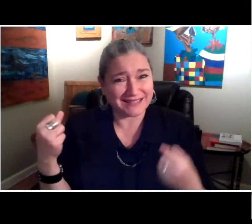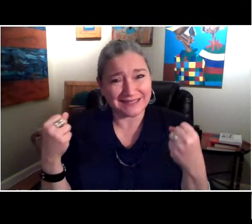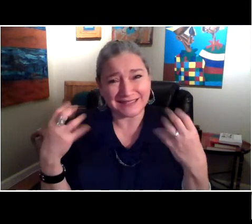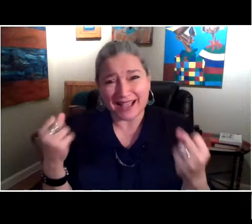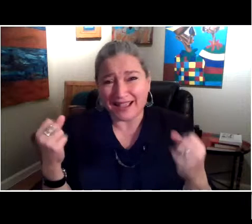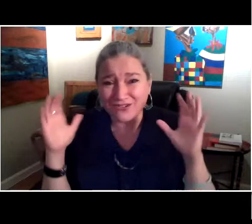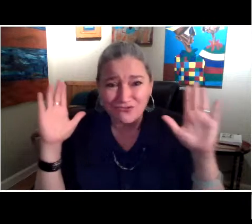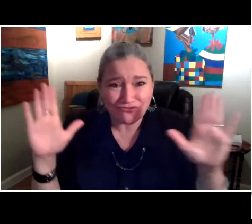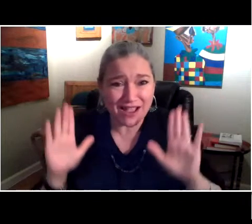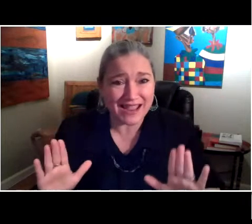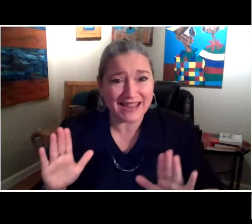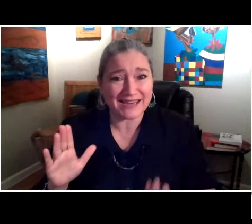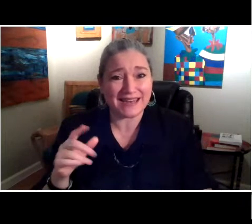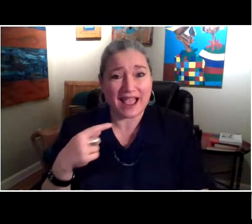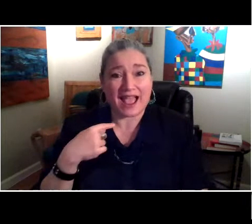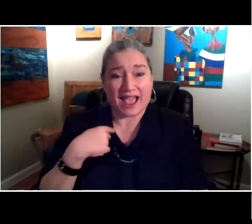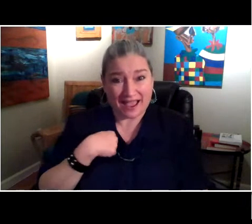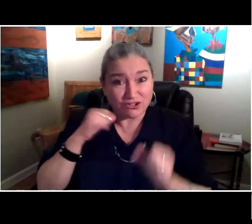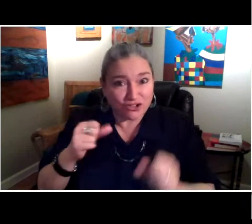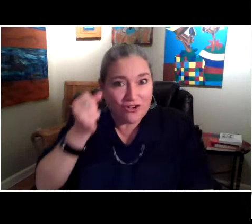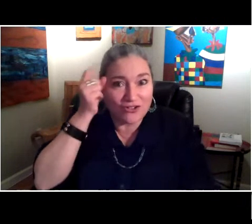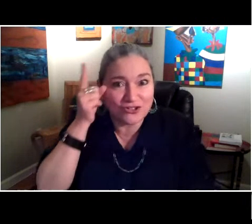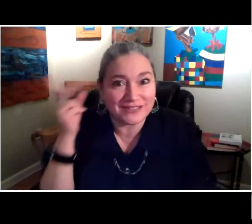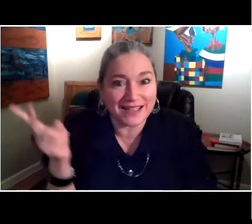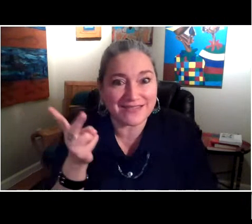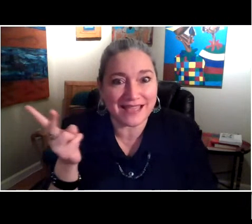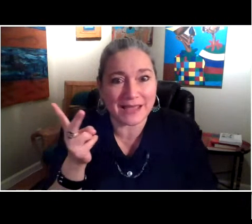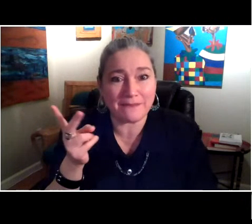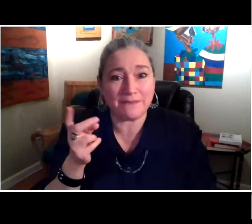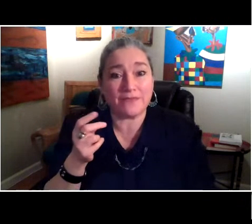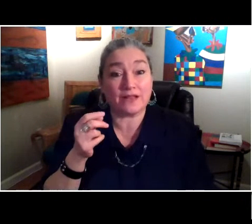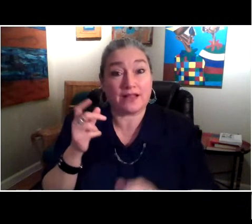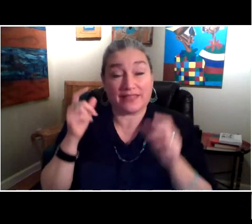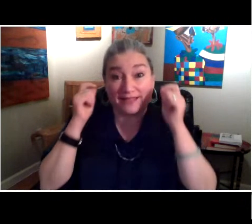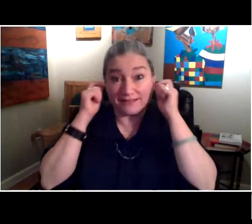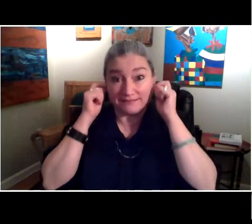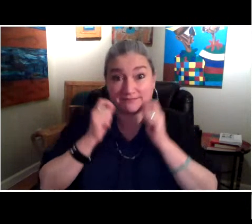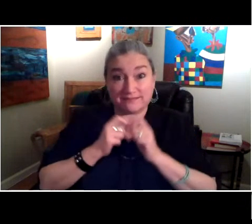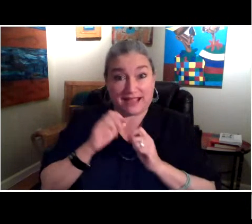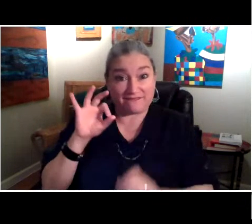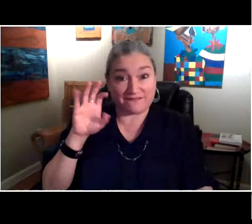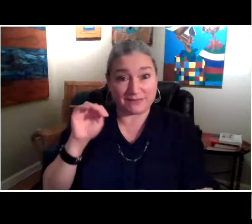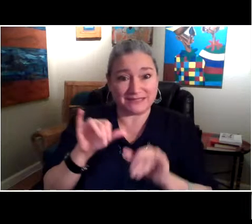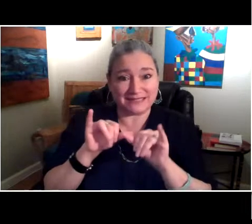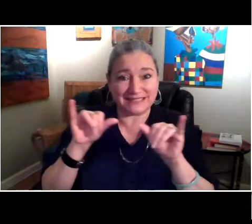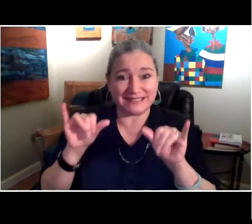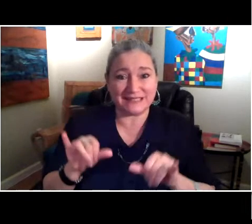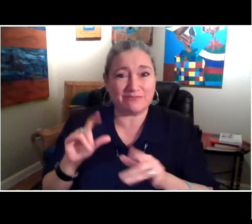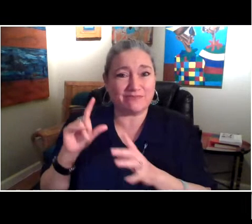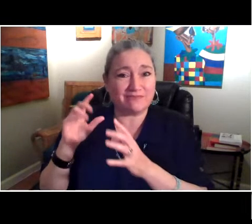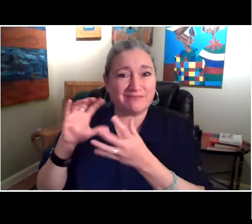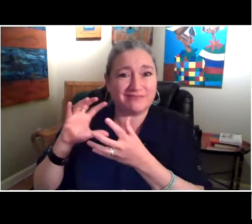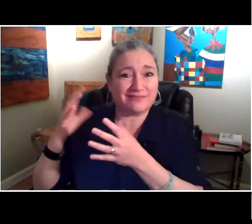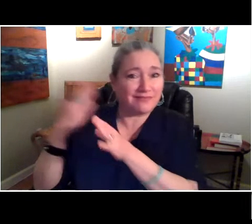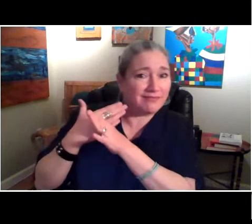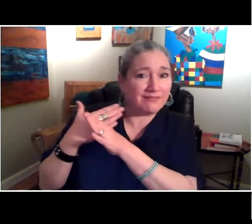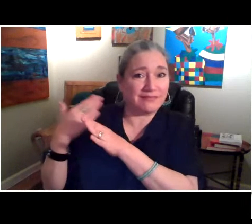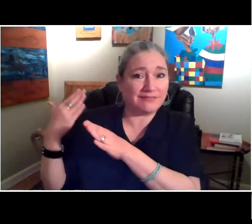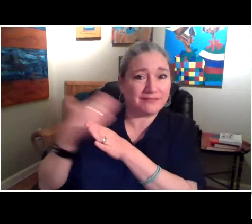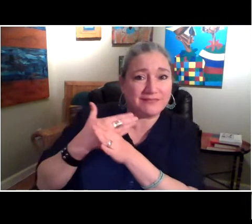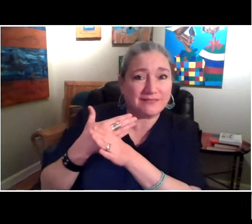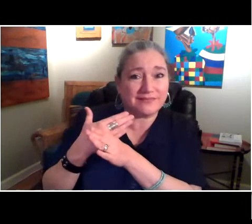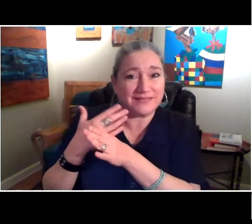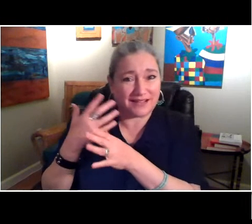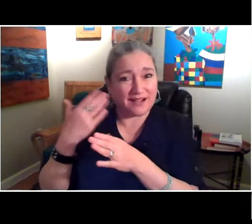two other hearing teachers from deaf families known as CODAs, children of deaf adults, and they signed great and I could understand them